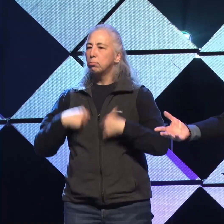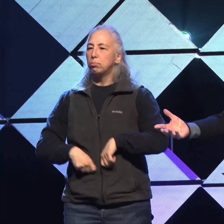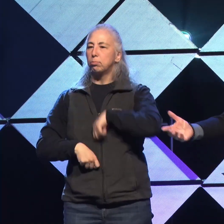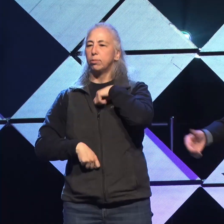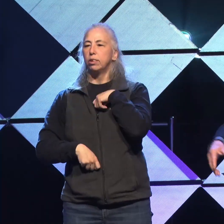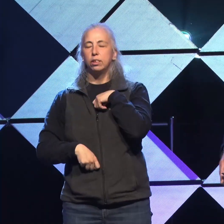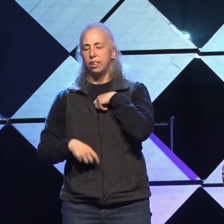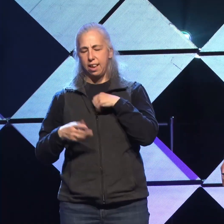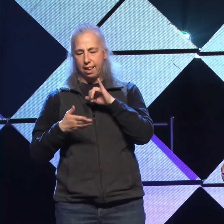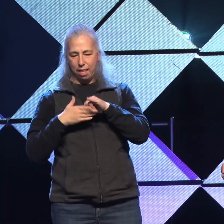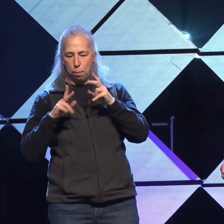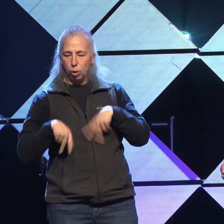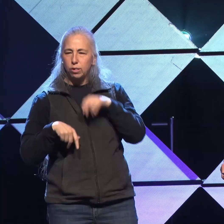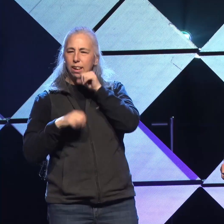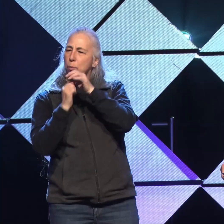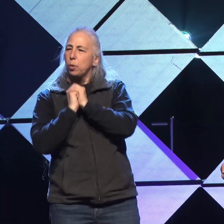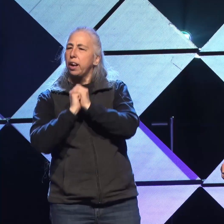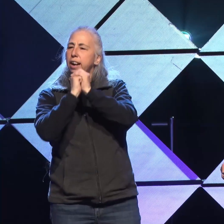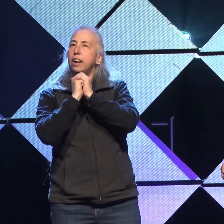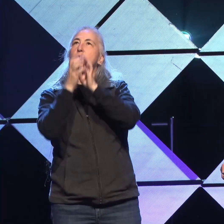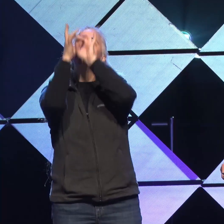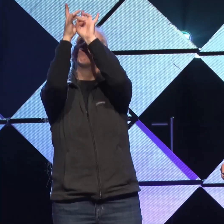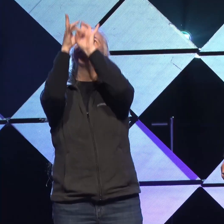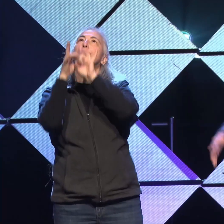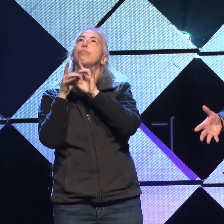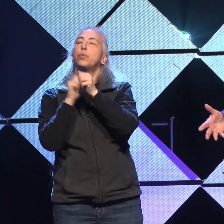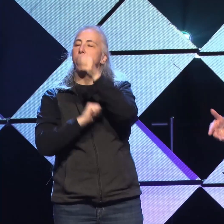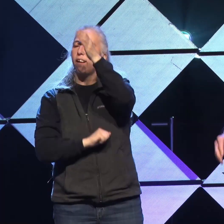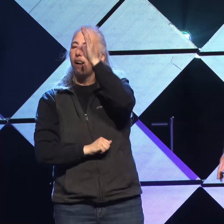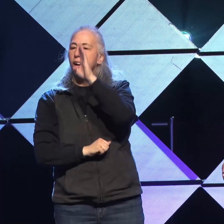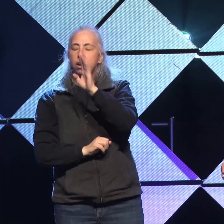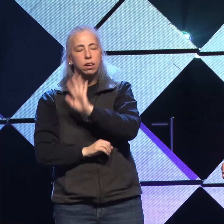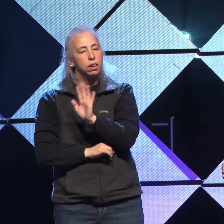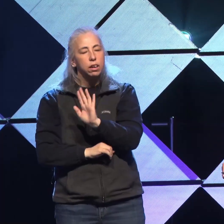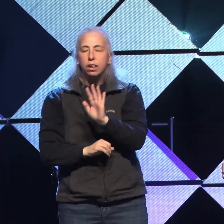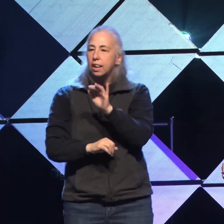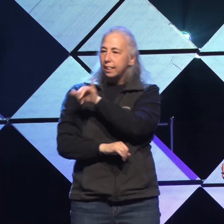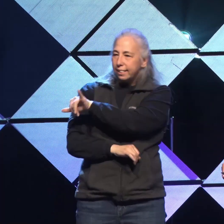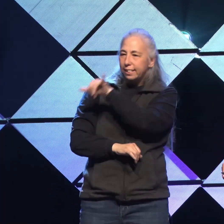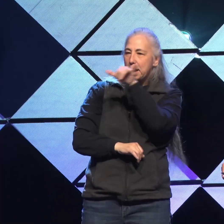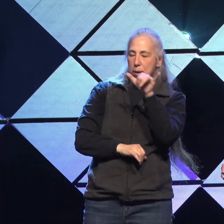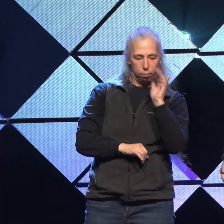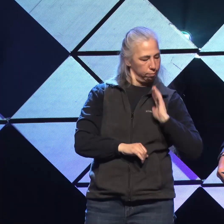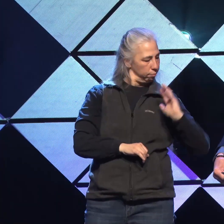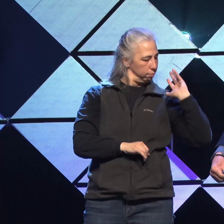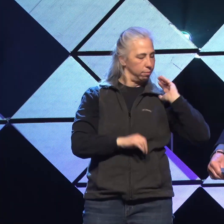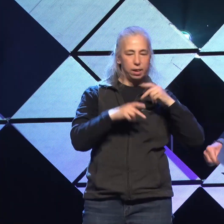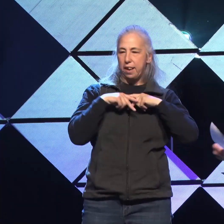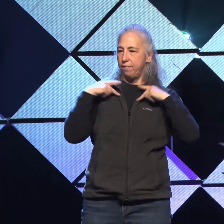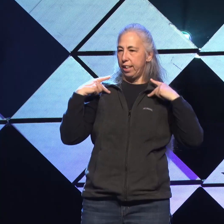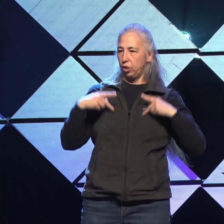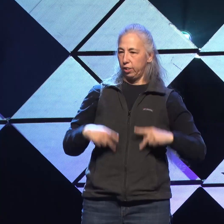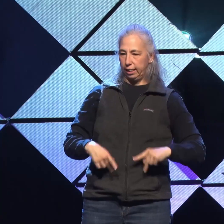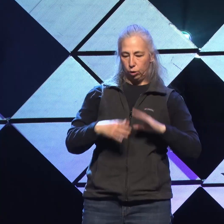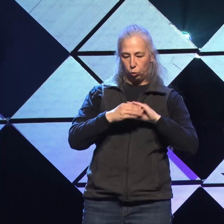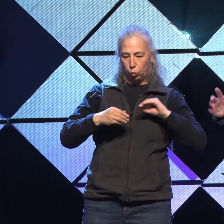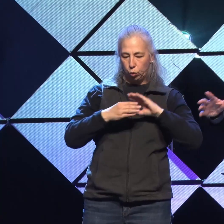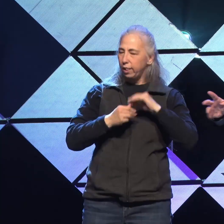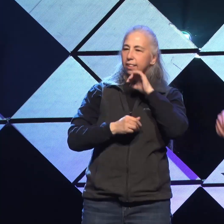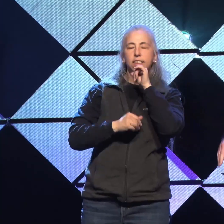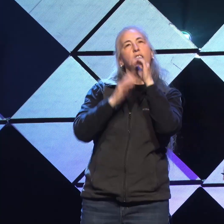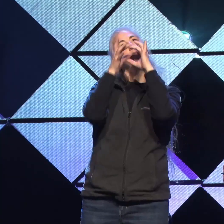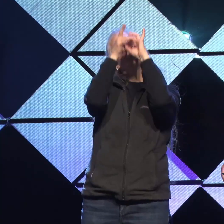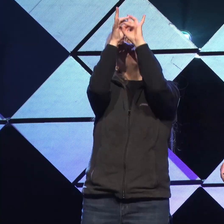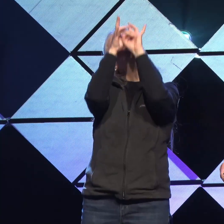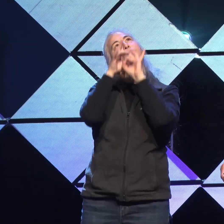Person's not talking to God. No, Pharisee's not talking to God. And let's admit something else